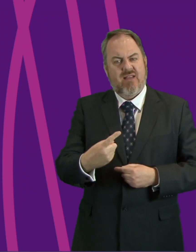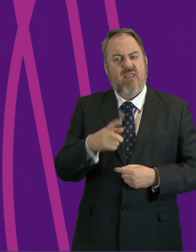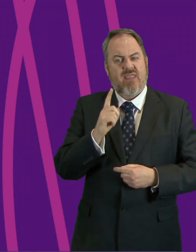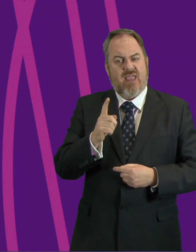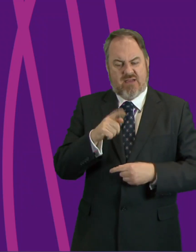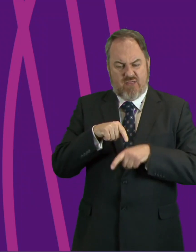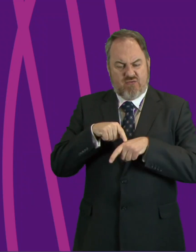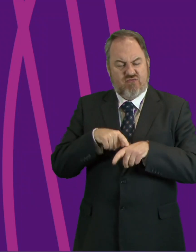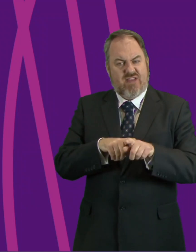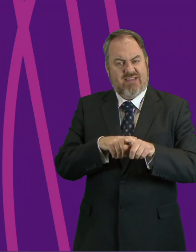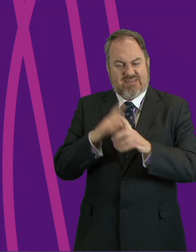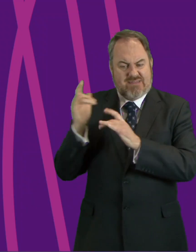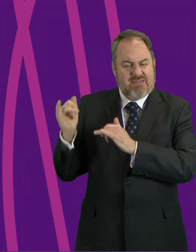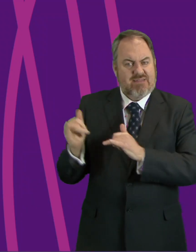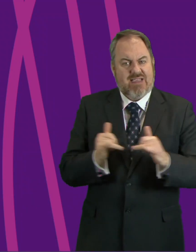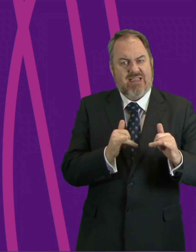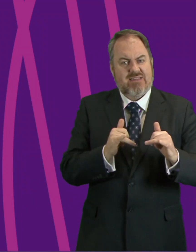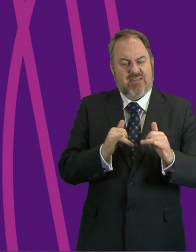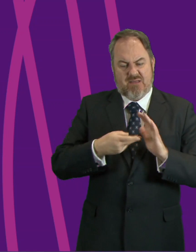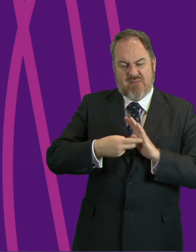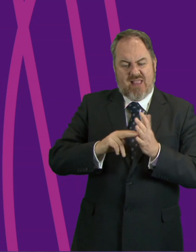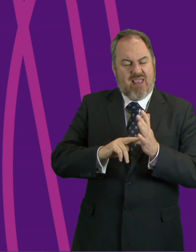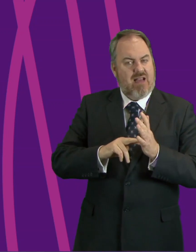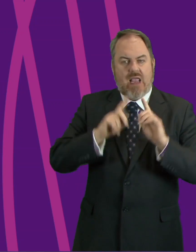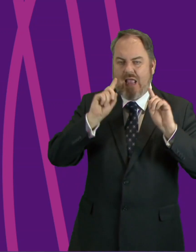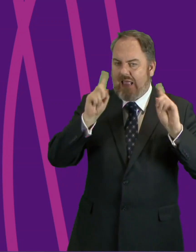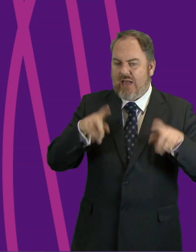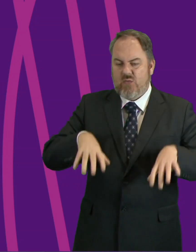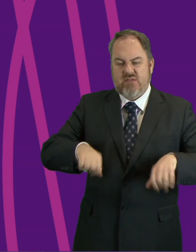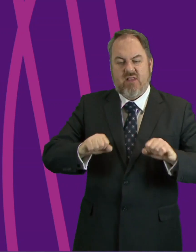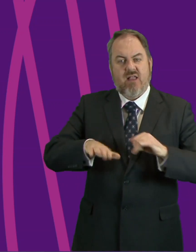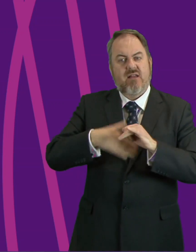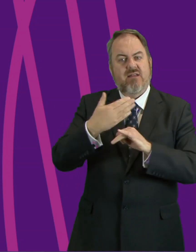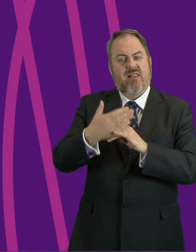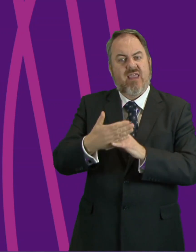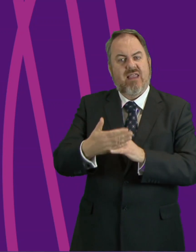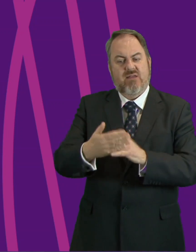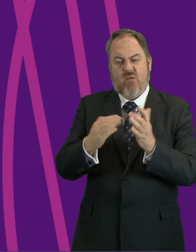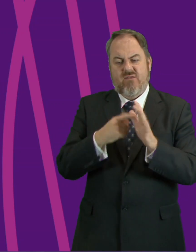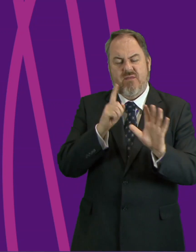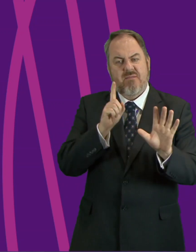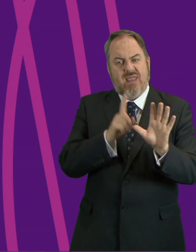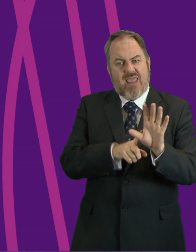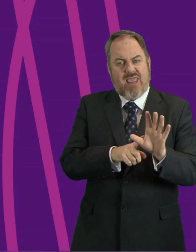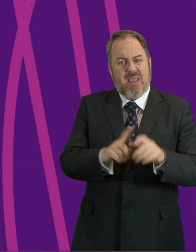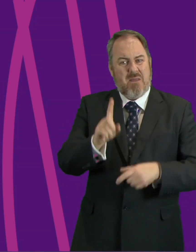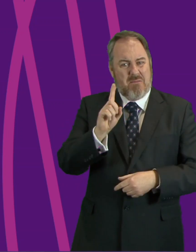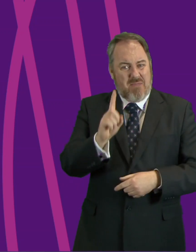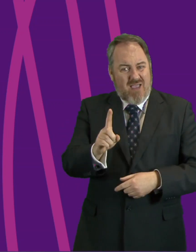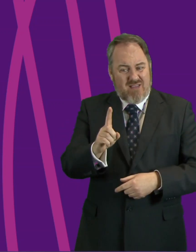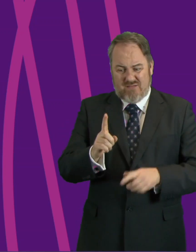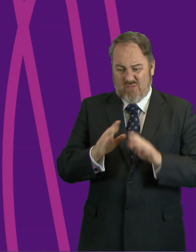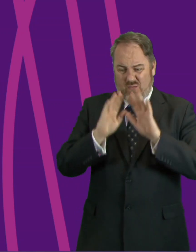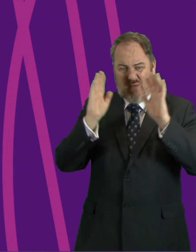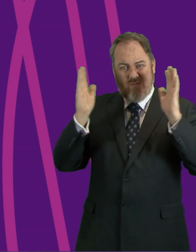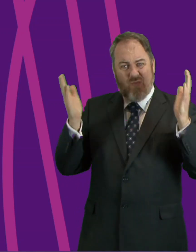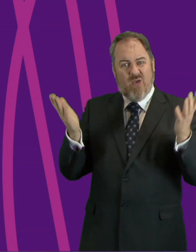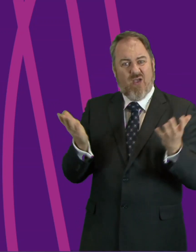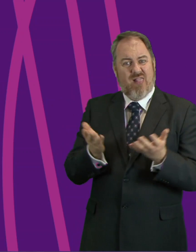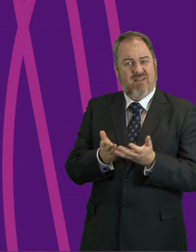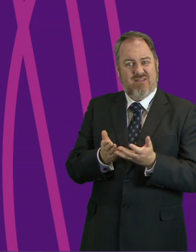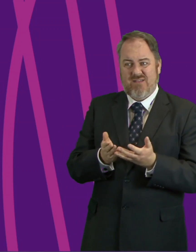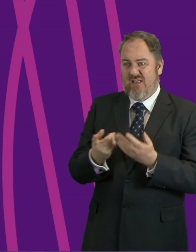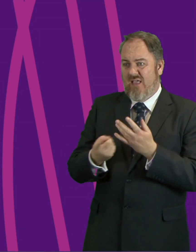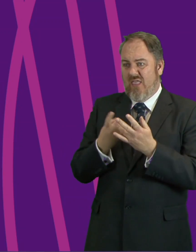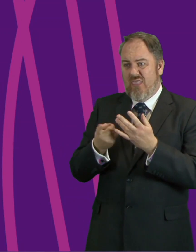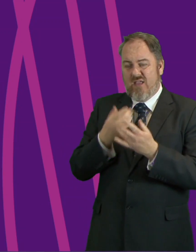be implemented until the end of this month. But we know from international advice and experience that such an approach can